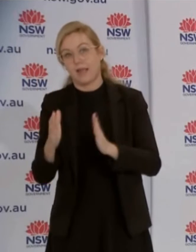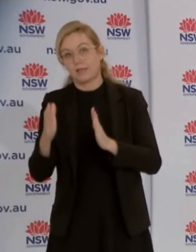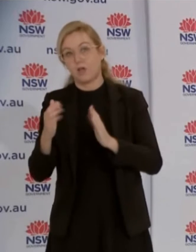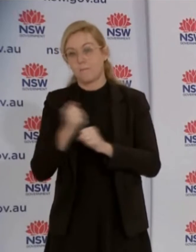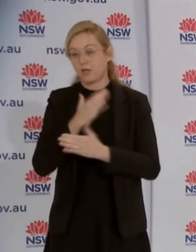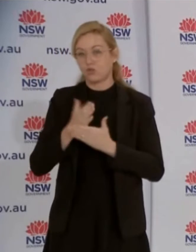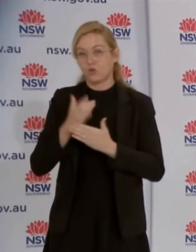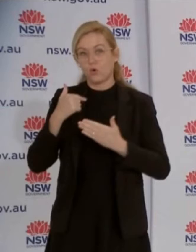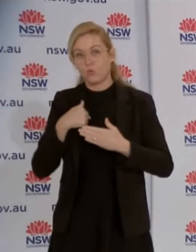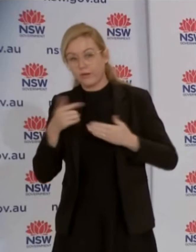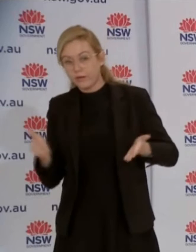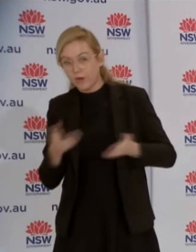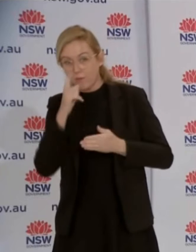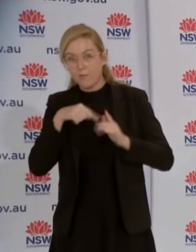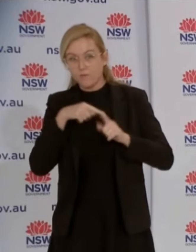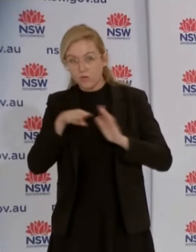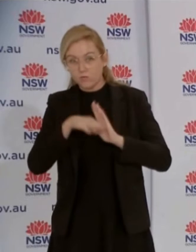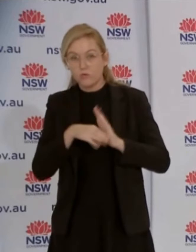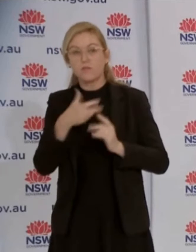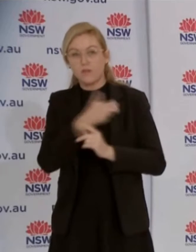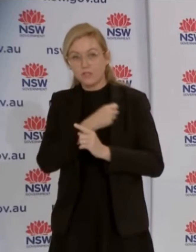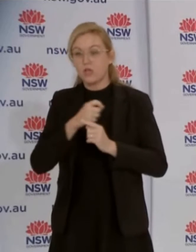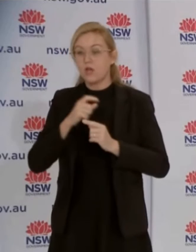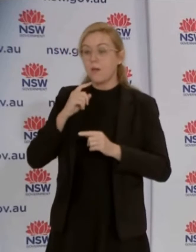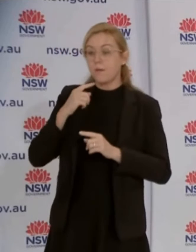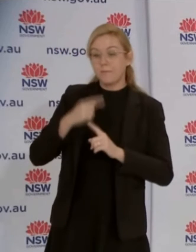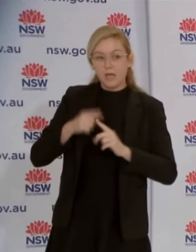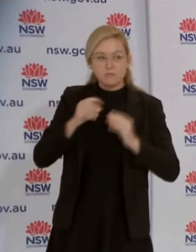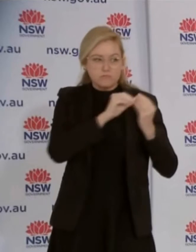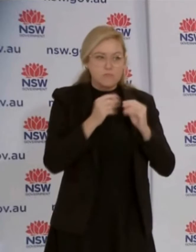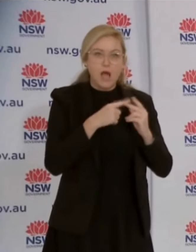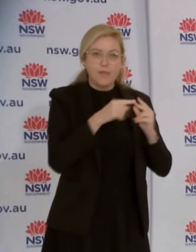health requirements. In terms of clearly our ICU